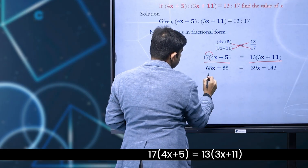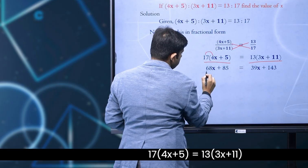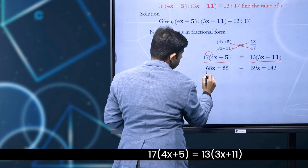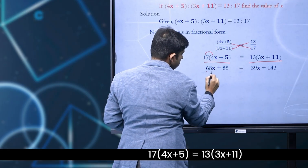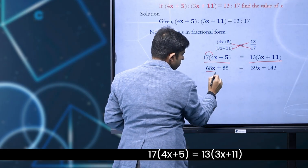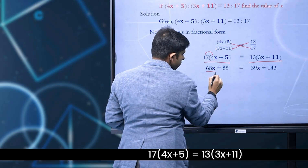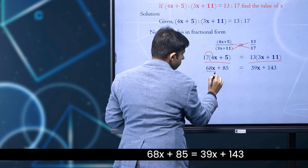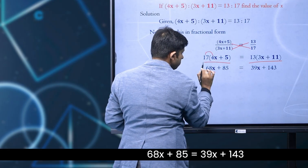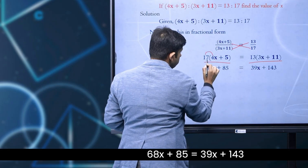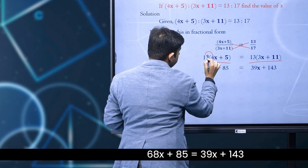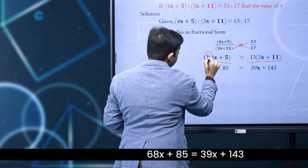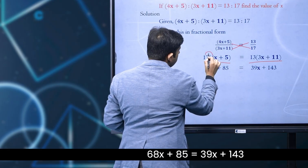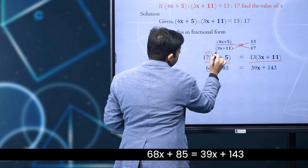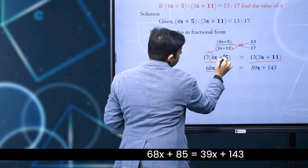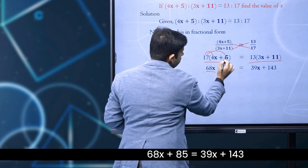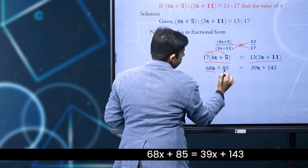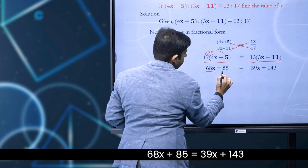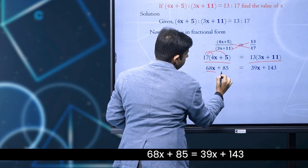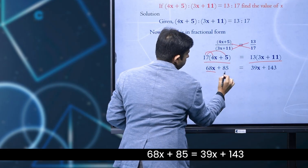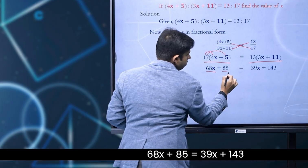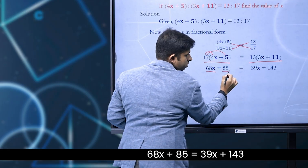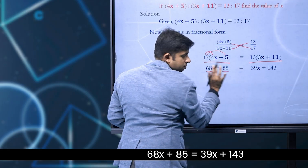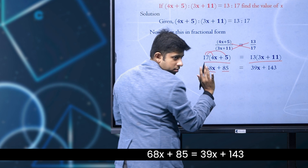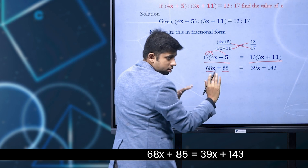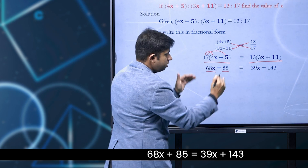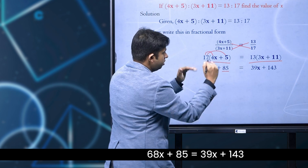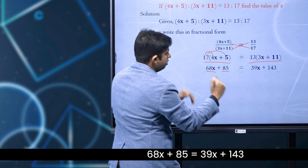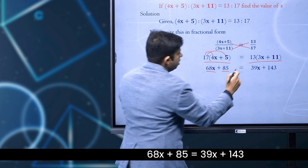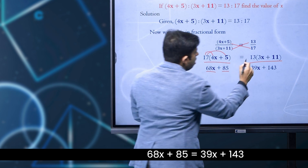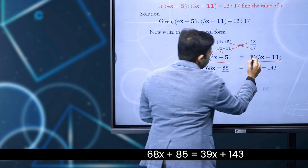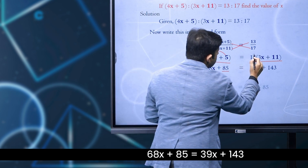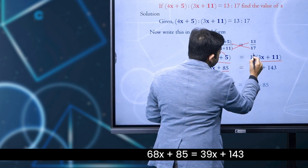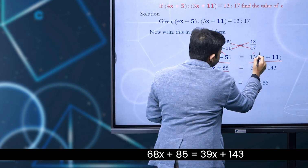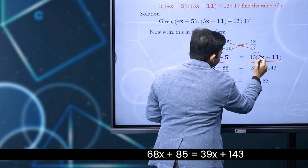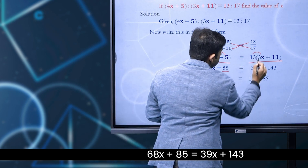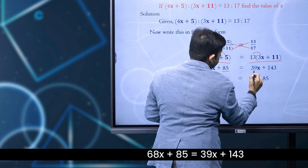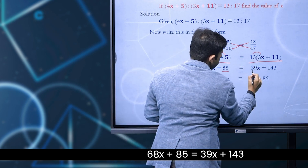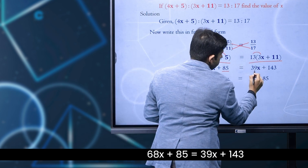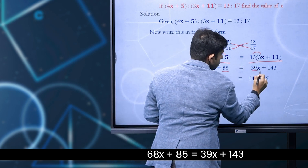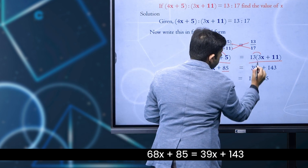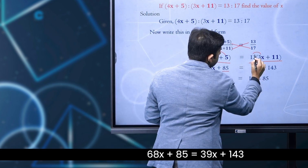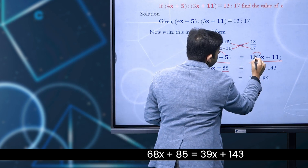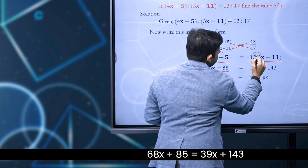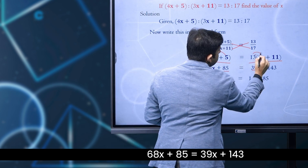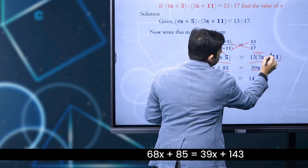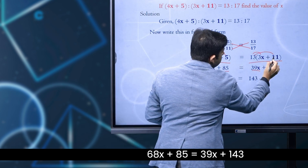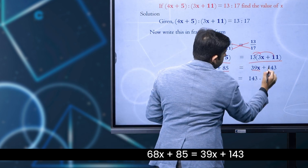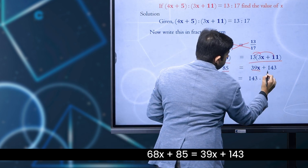11. 17 into 4 is 68x plus 17 into 5 is 85 equals to 13 into 3x